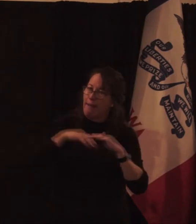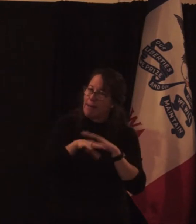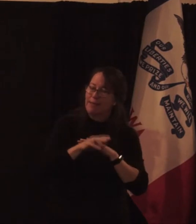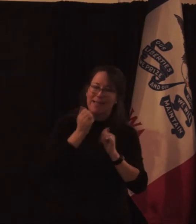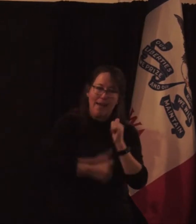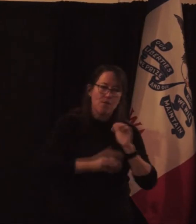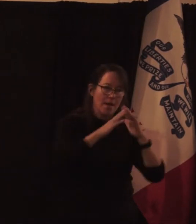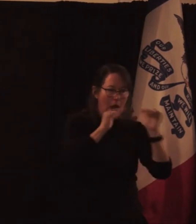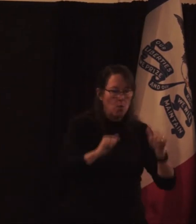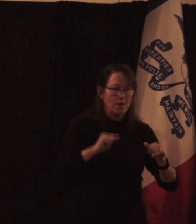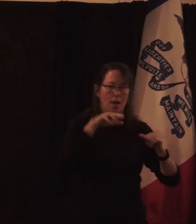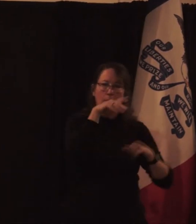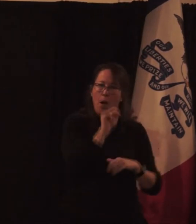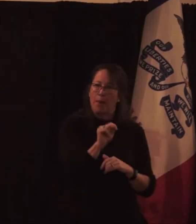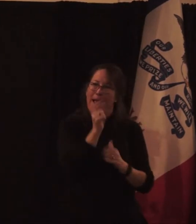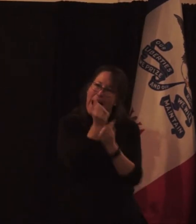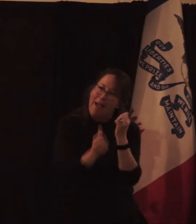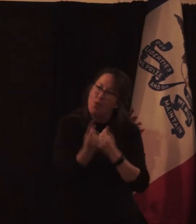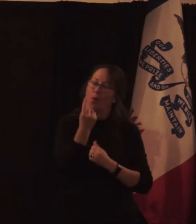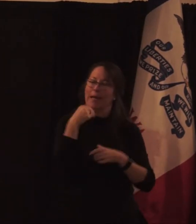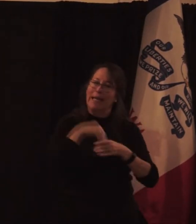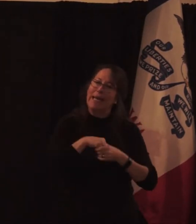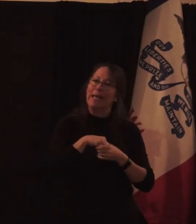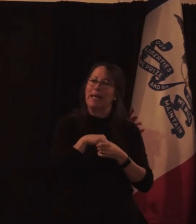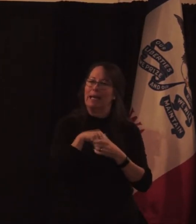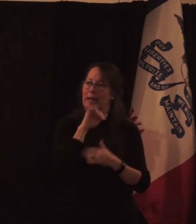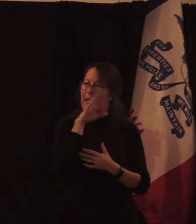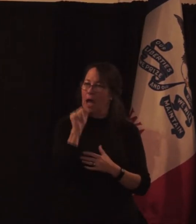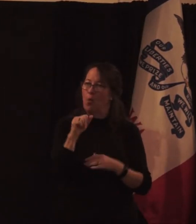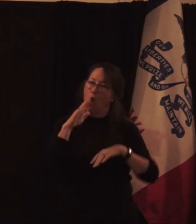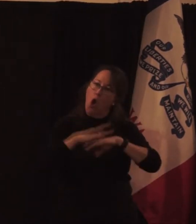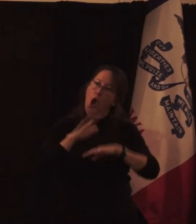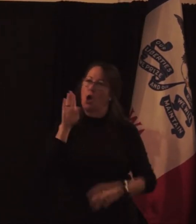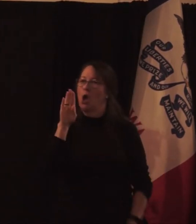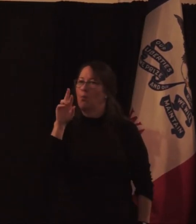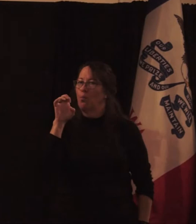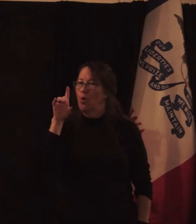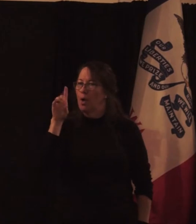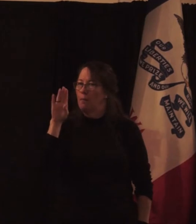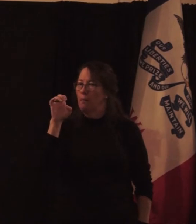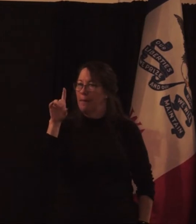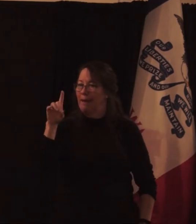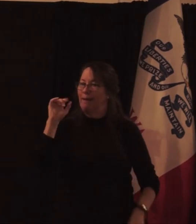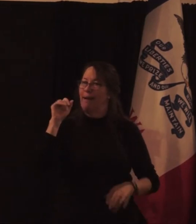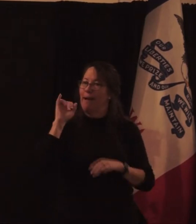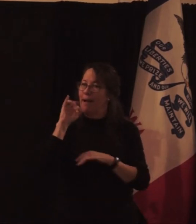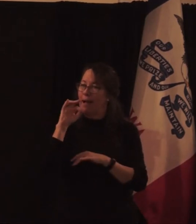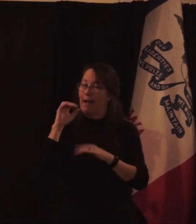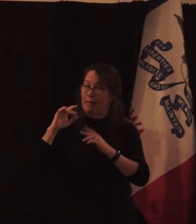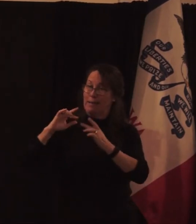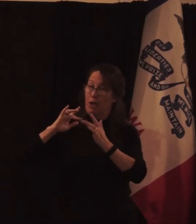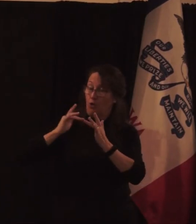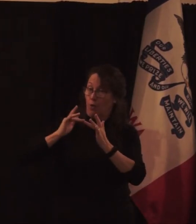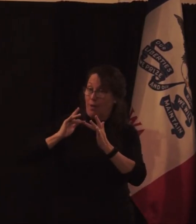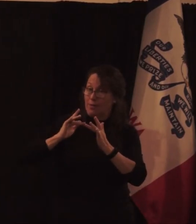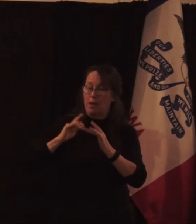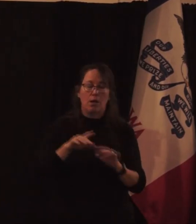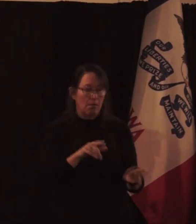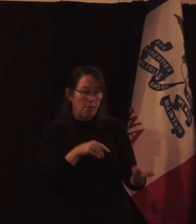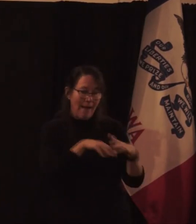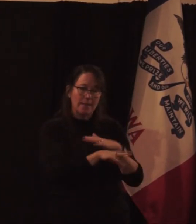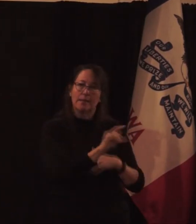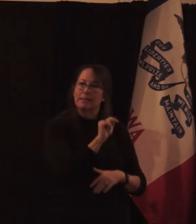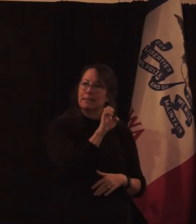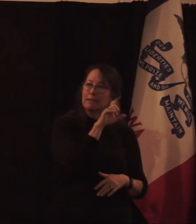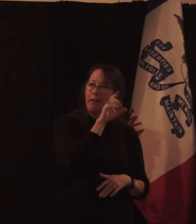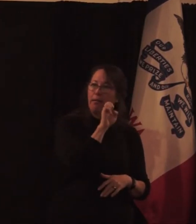apartment, everybody in Iowa being on broadband so they can have access to telehealth. I know so many